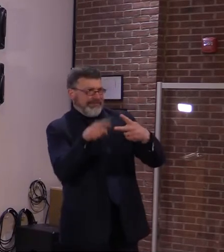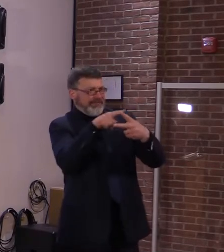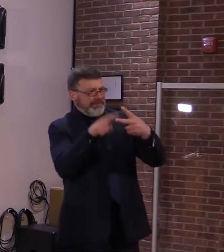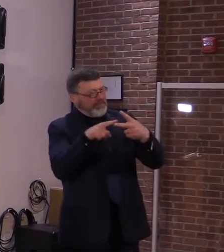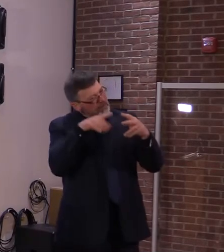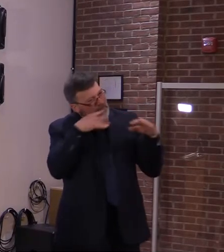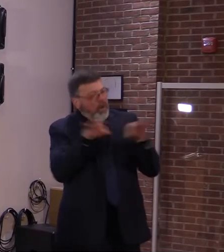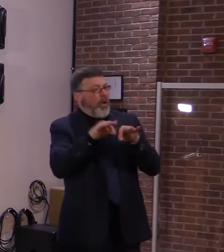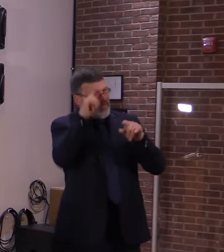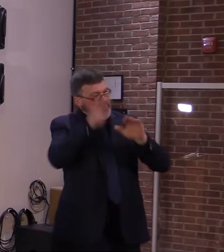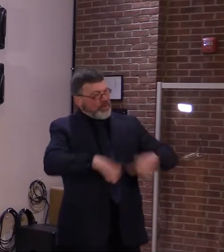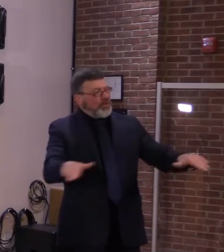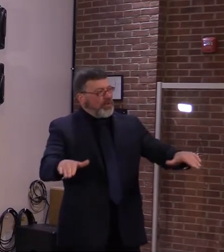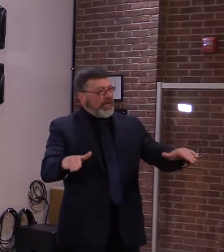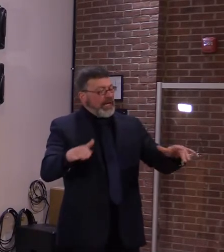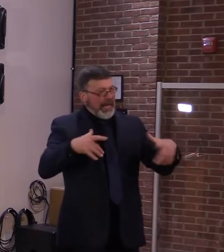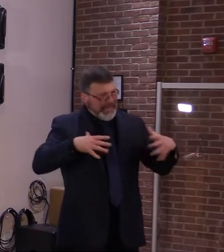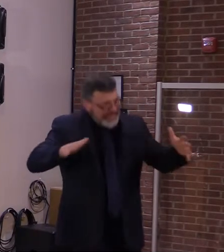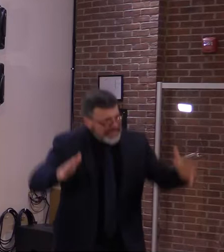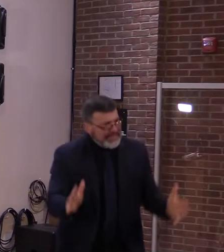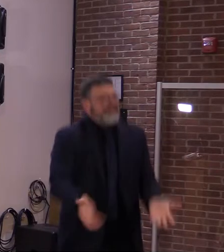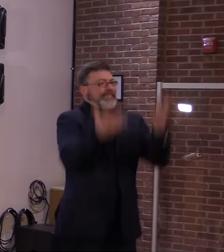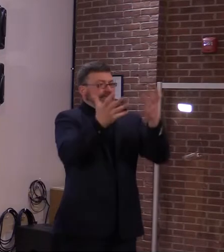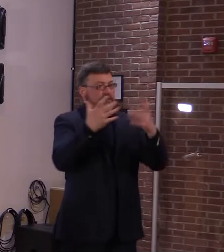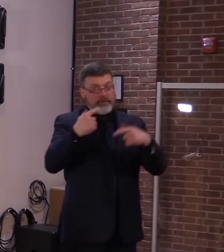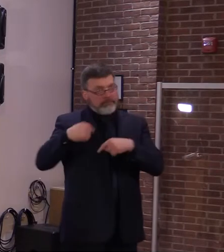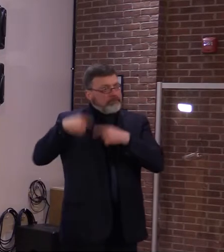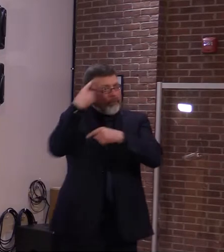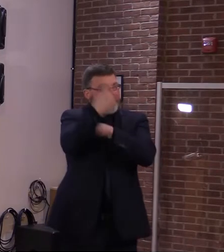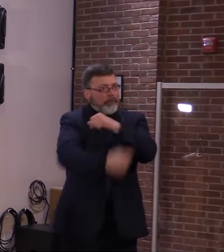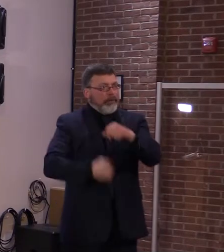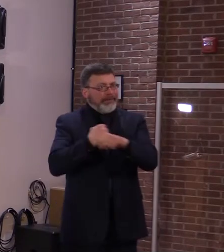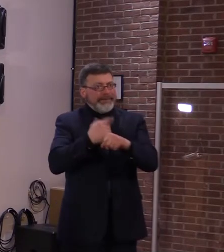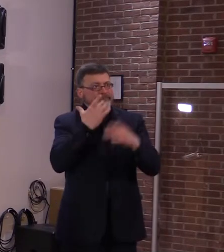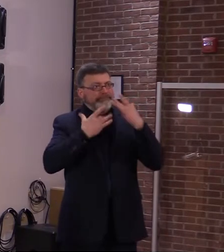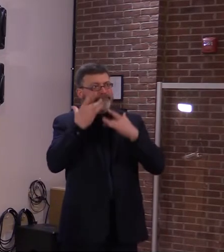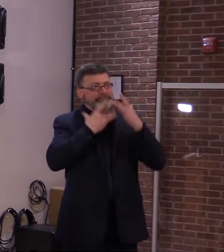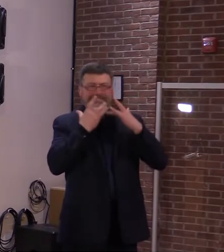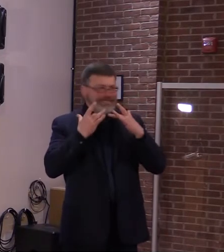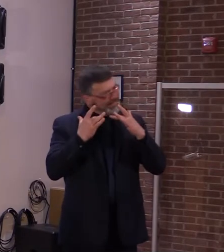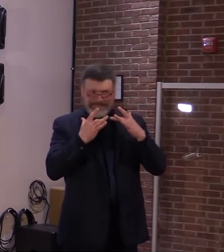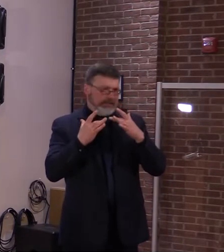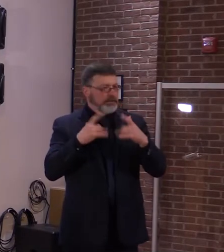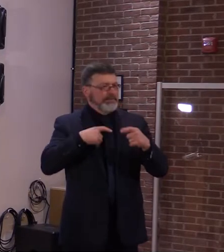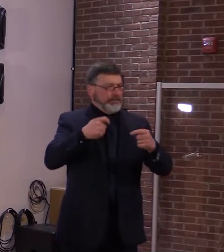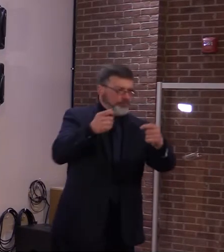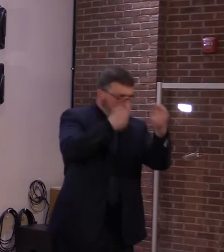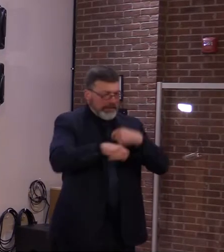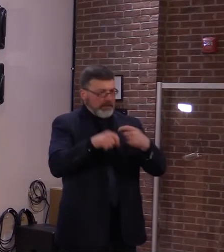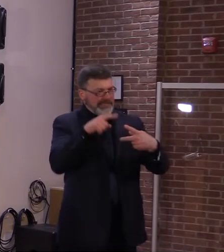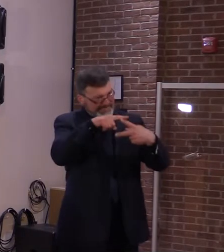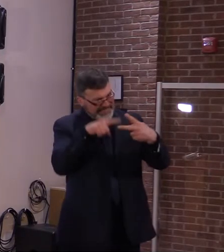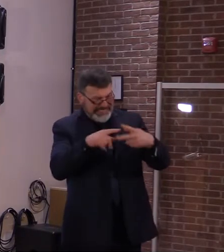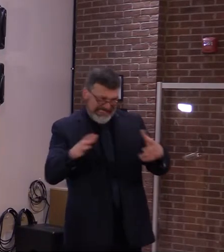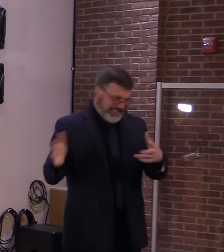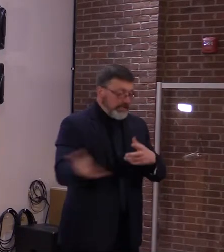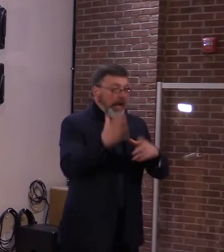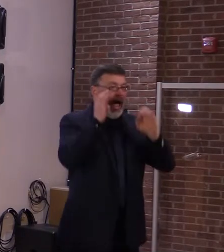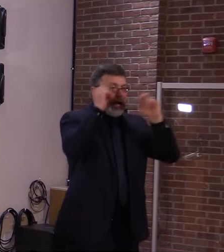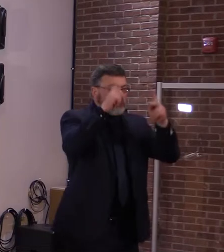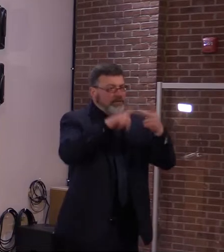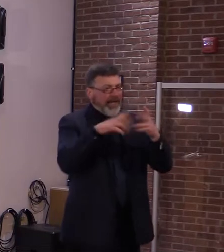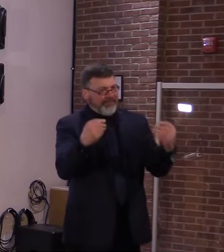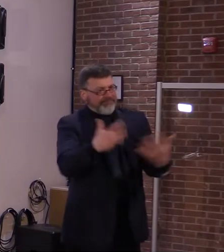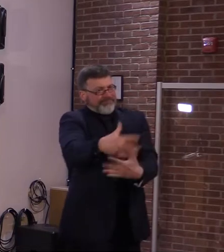of our kids. Same is true here. We want them to have some sort of a normal summer and